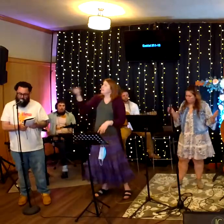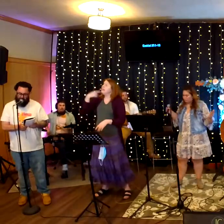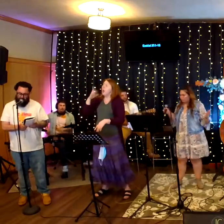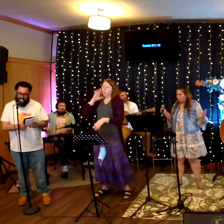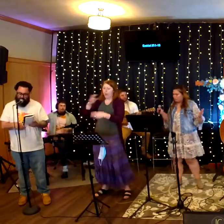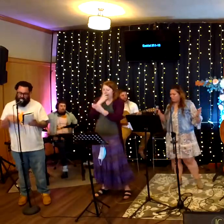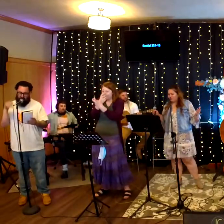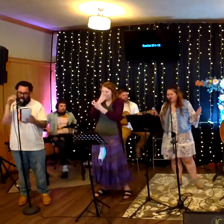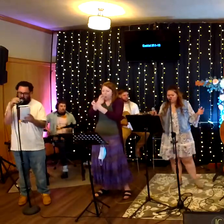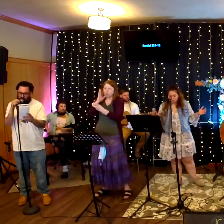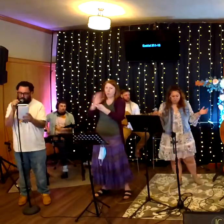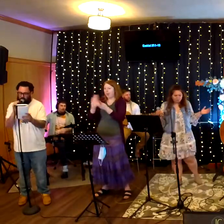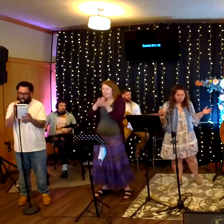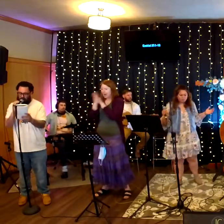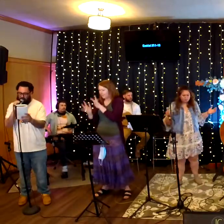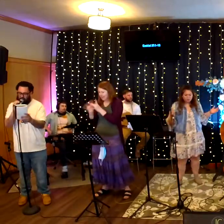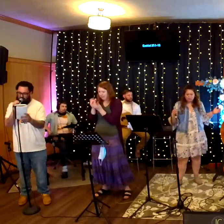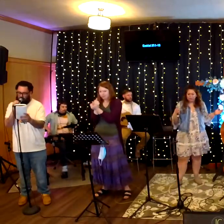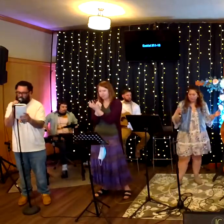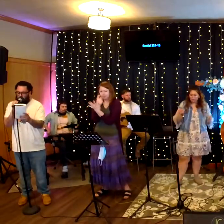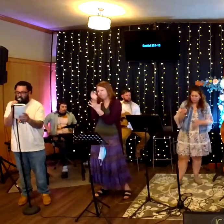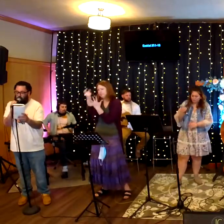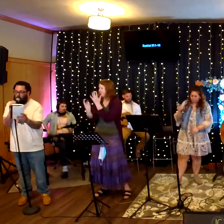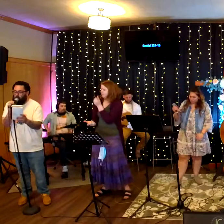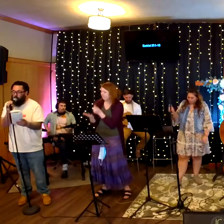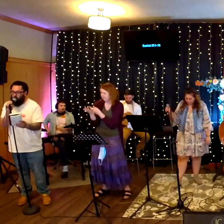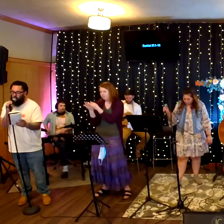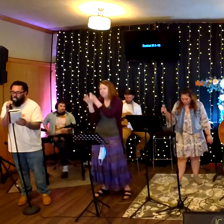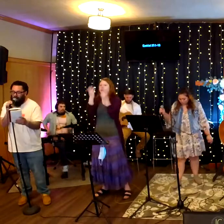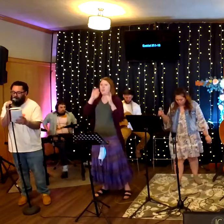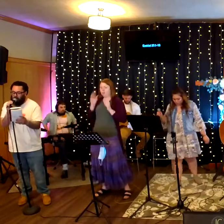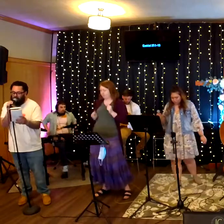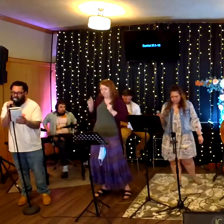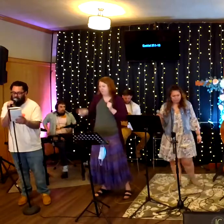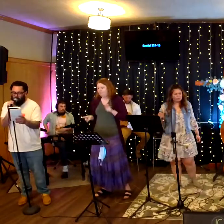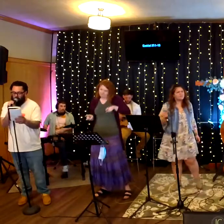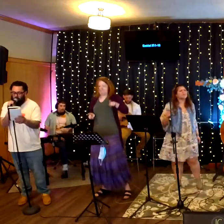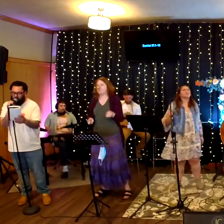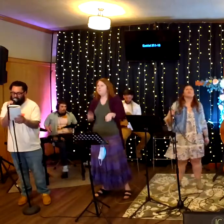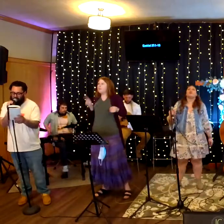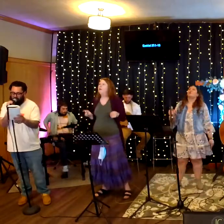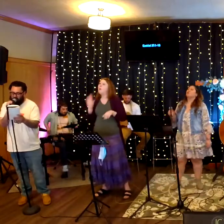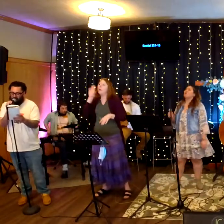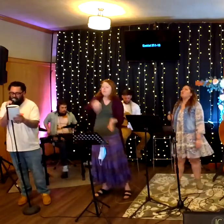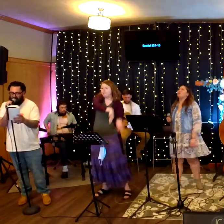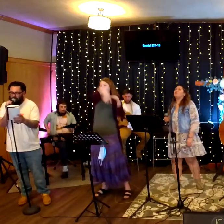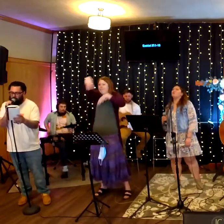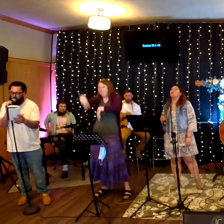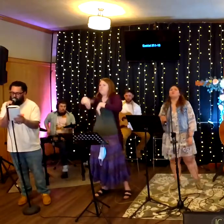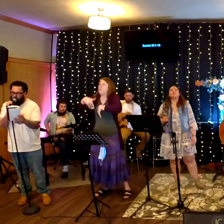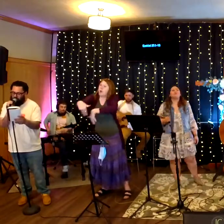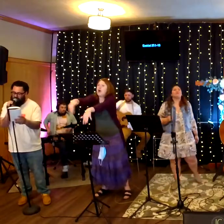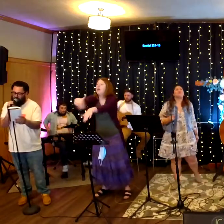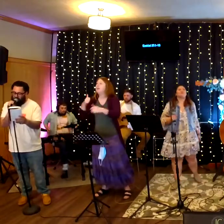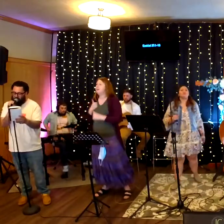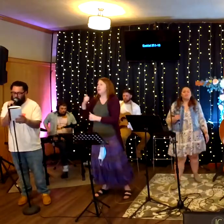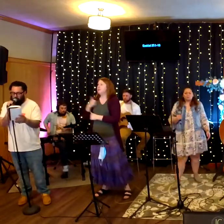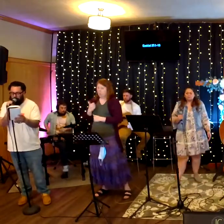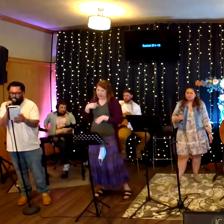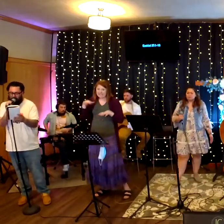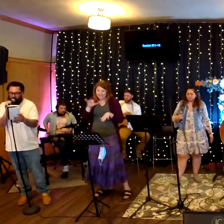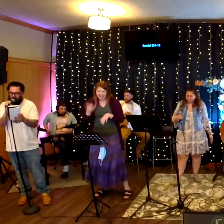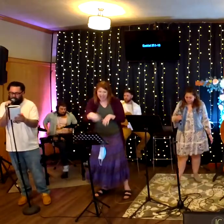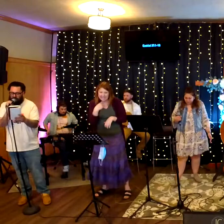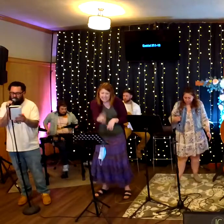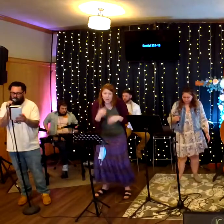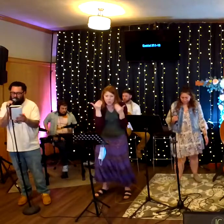bones with muscle and skin and breathe life into you. Then you will know I am King of all kings. I did what the Lord said, but